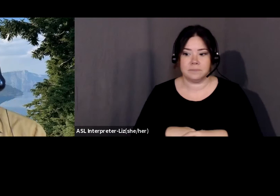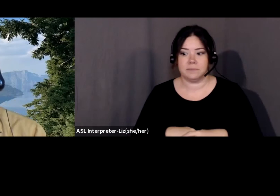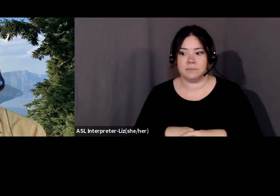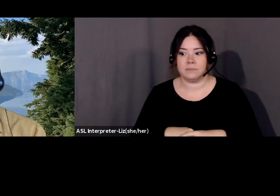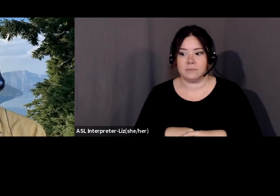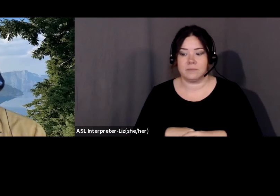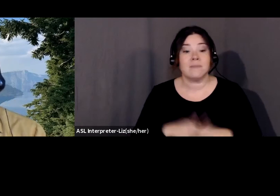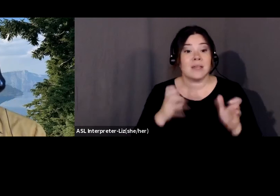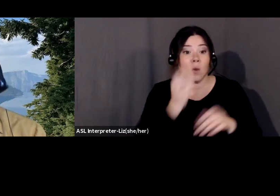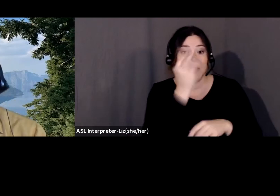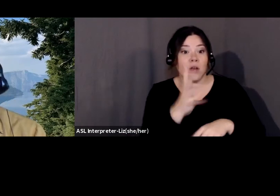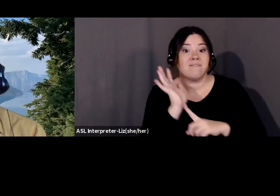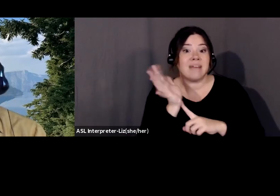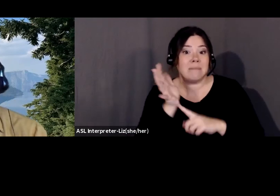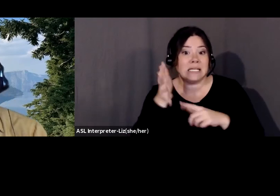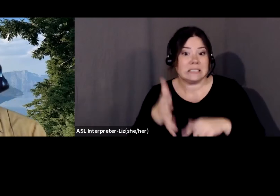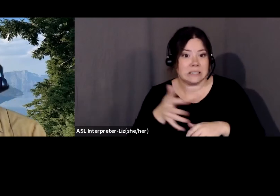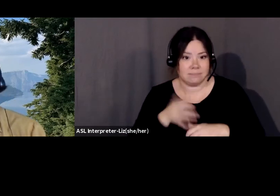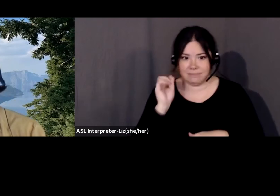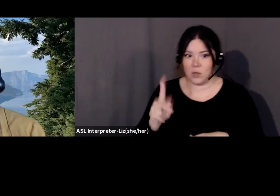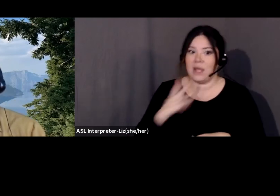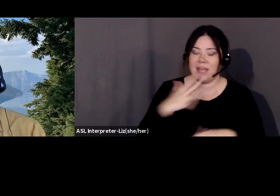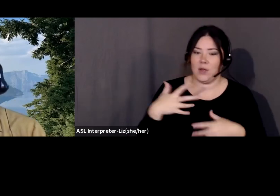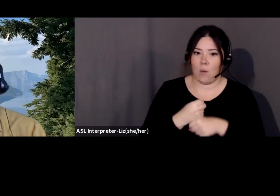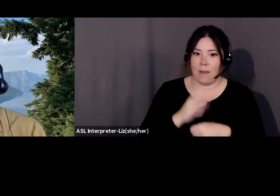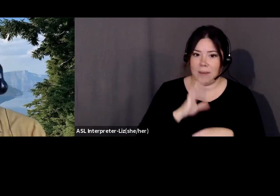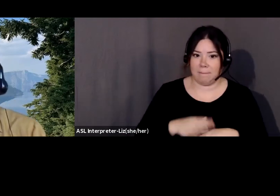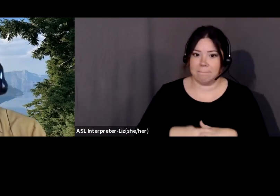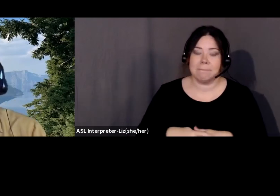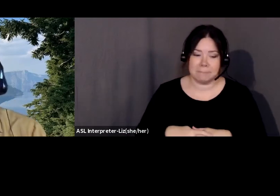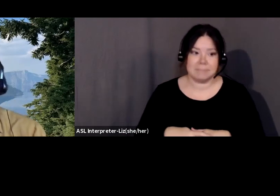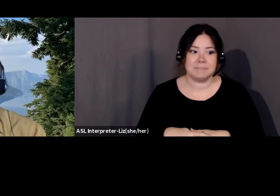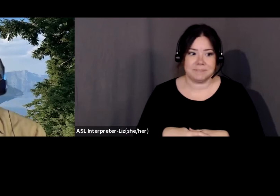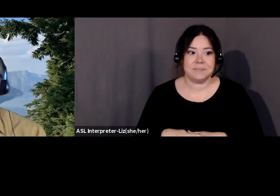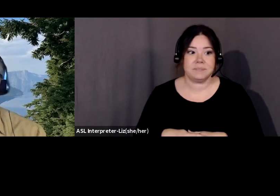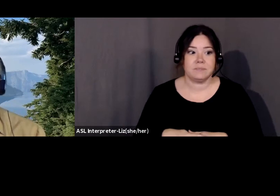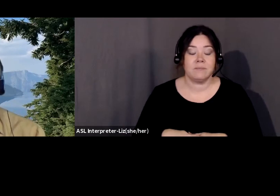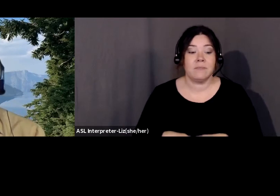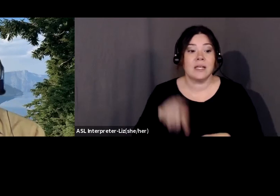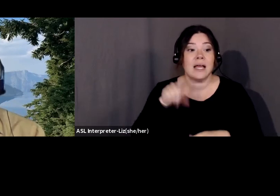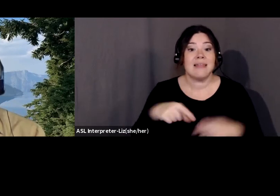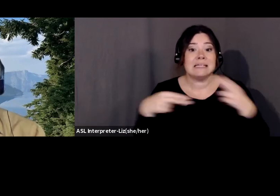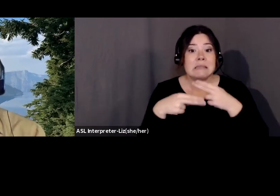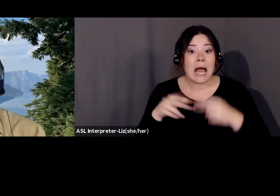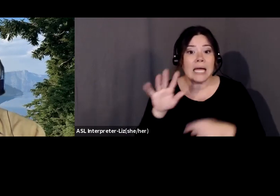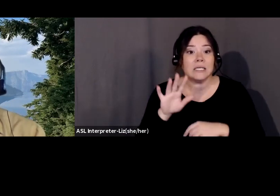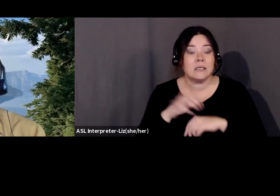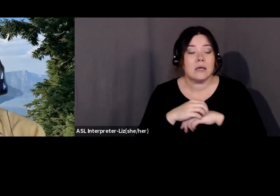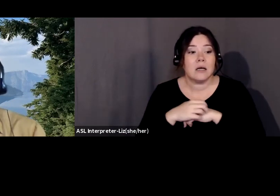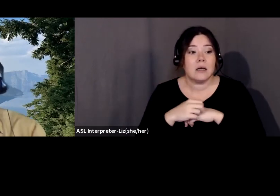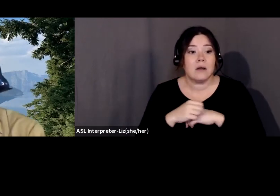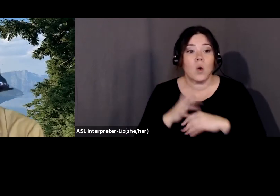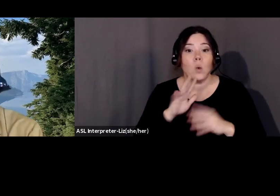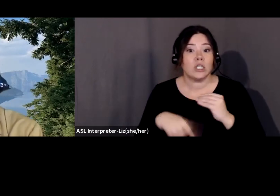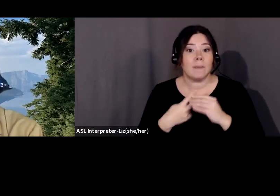Just want to let you know we have 5 minutes. Okay, I'm wrapping up. So on this slide, we're talking about